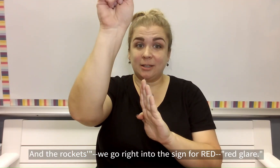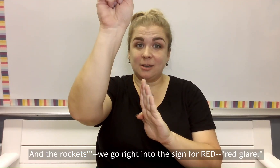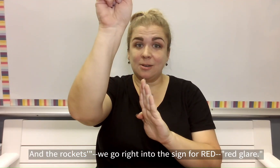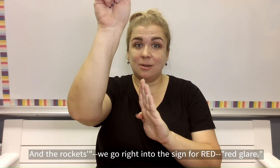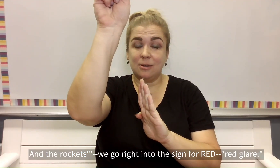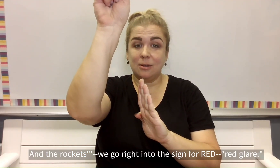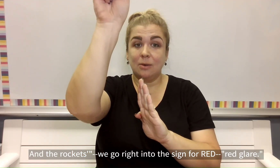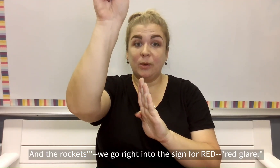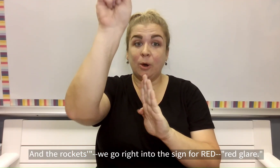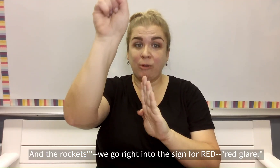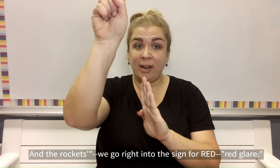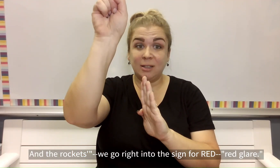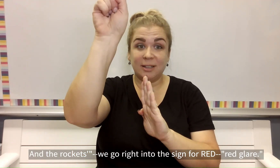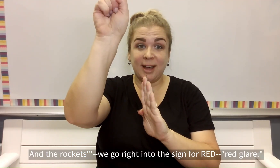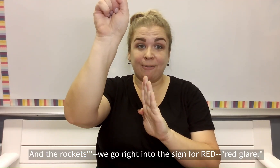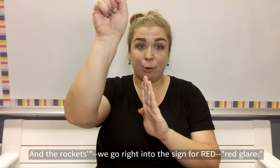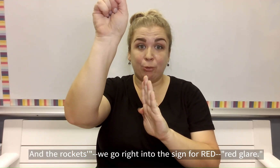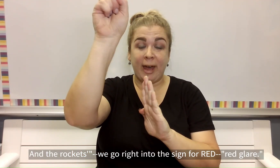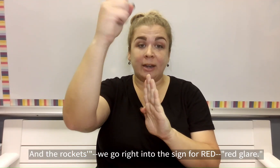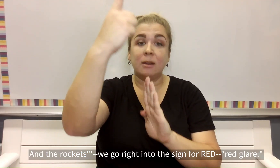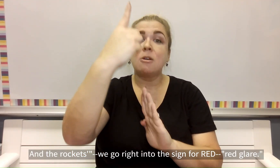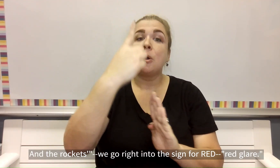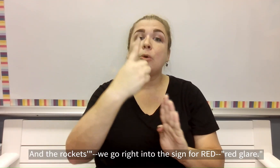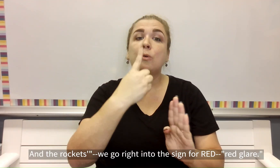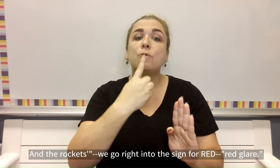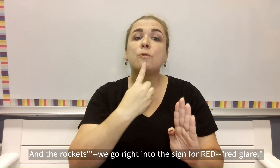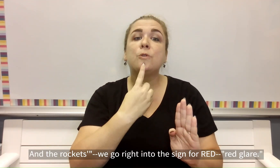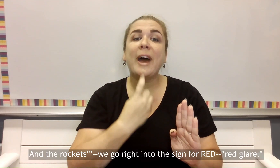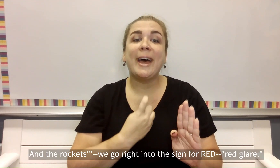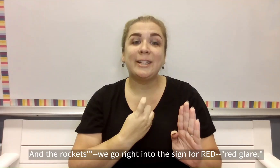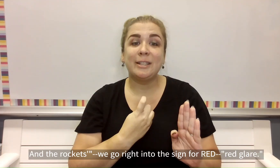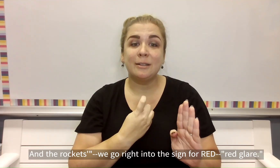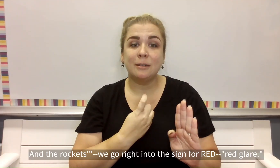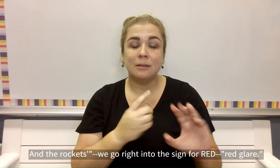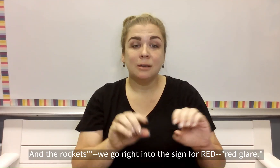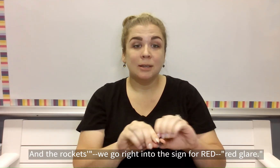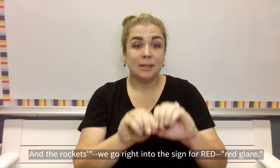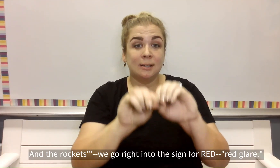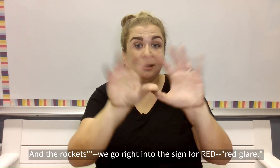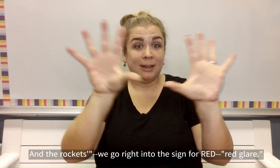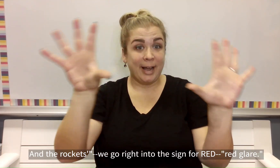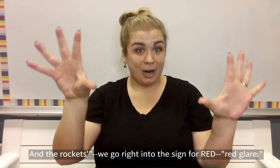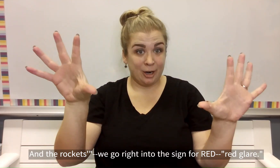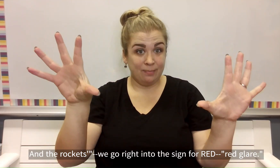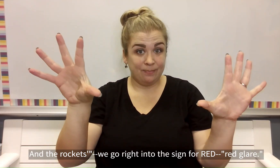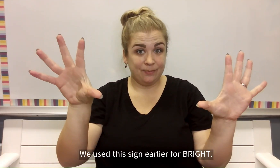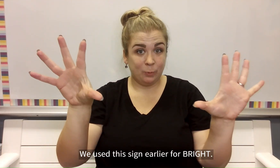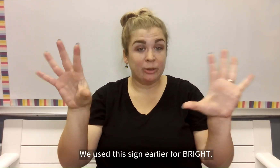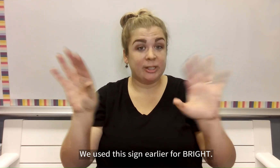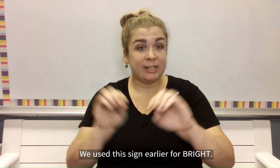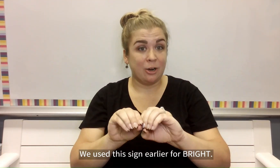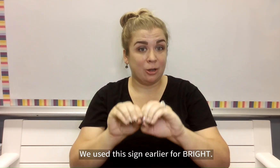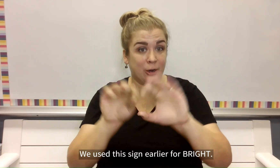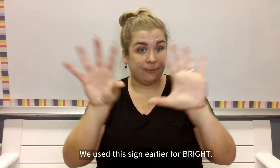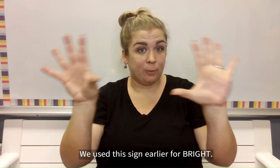rockets, we go right into the sign for red. Red glare. We used the sign earlier for